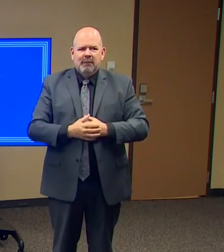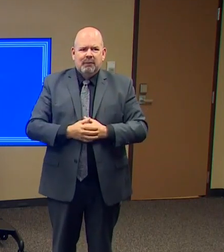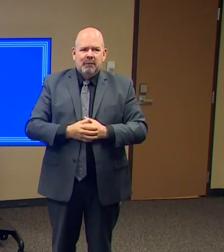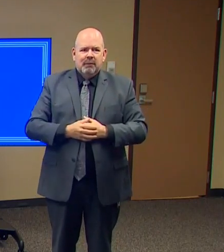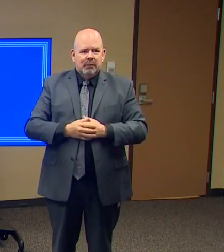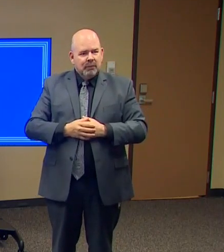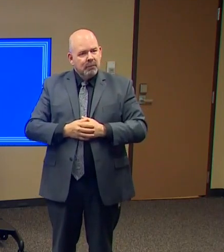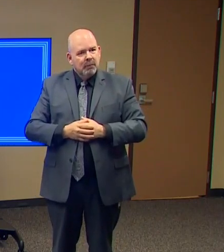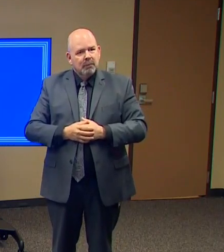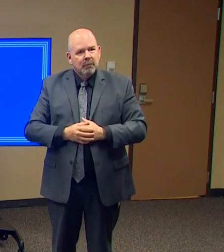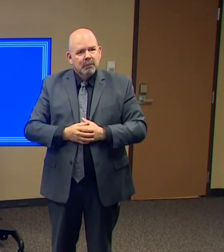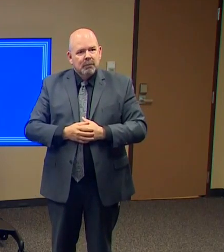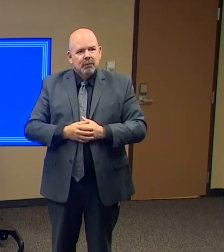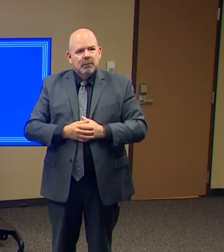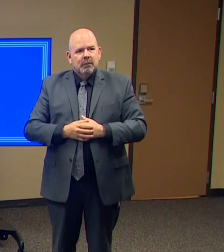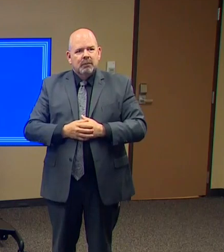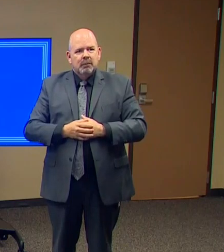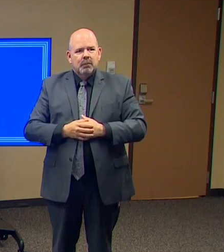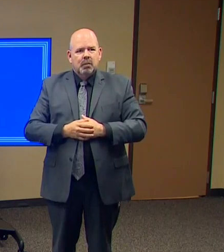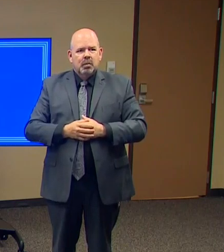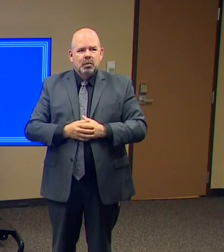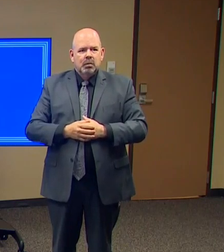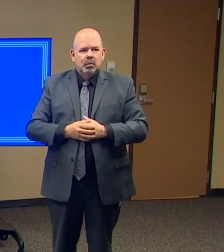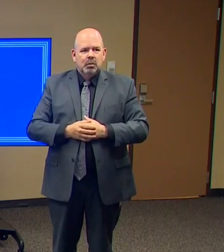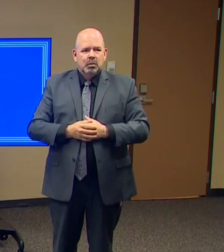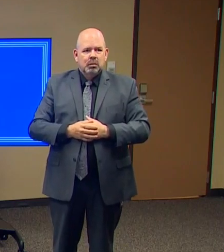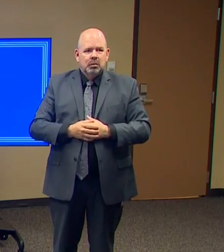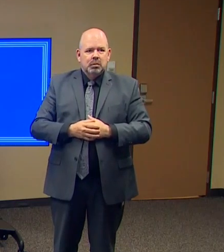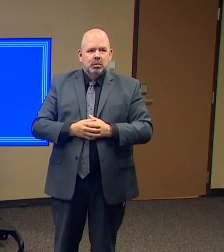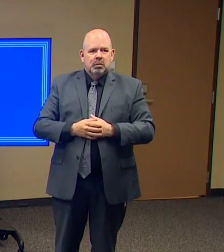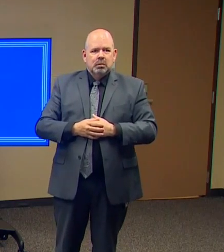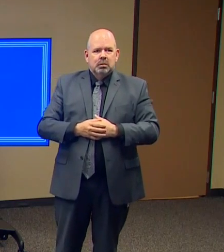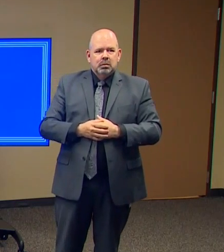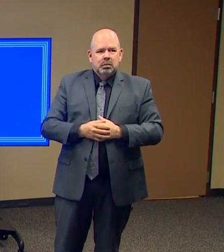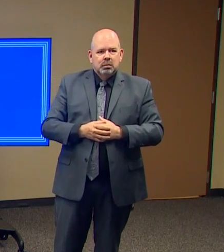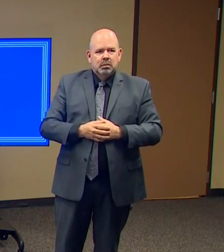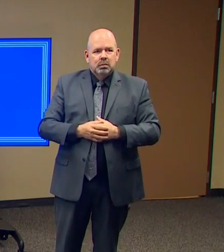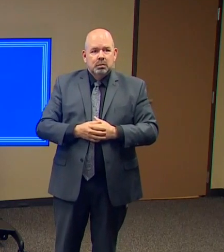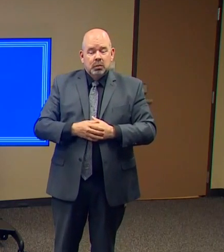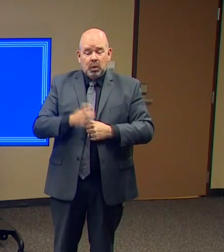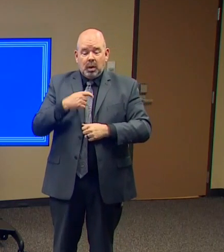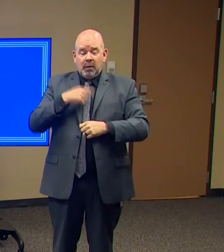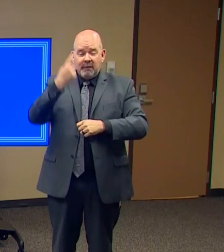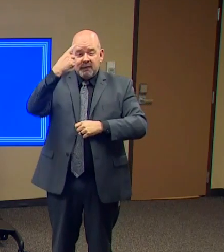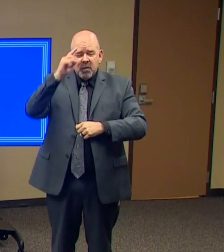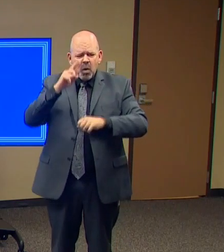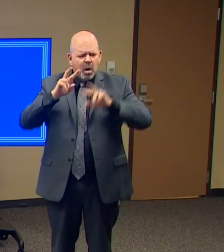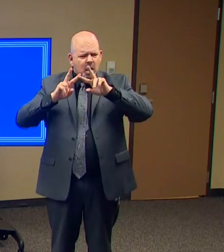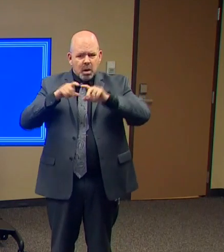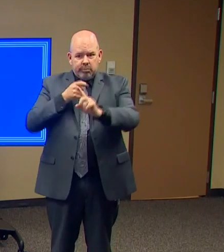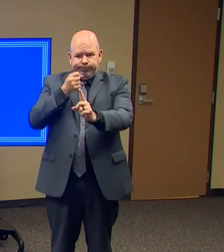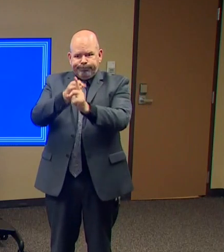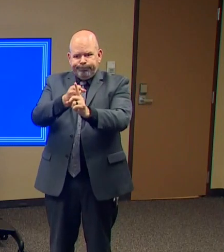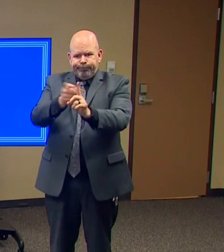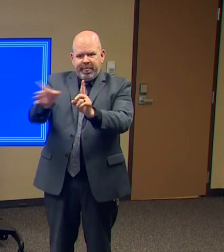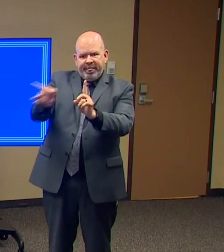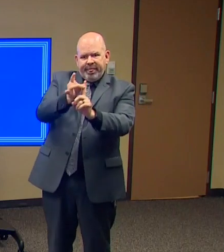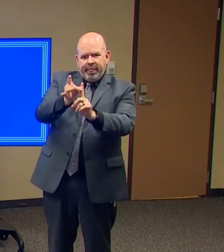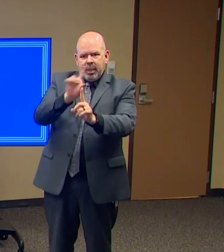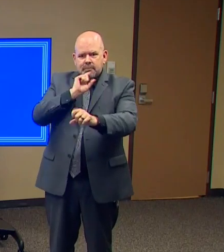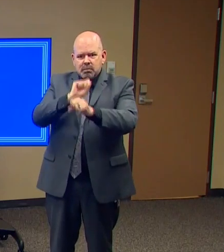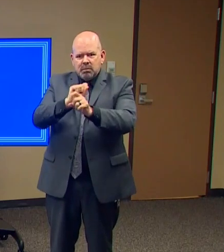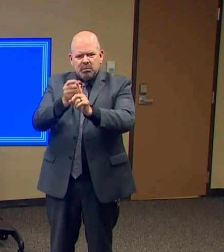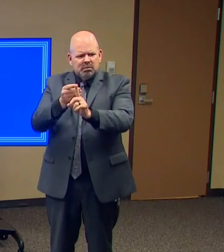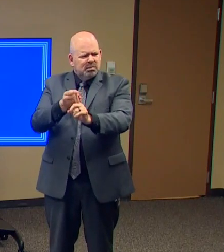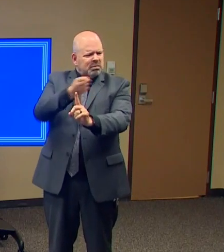On contact tracing, we currently, as we have more and more positive tests, that's more and more contacts that need to